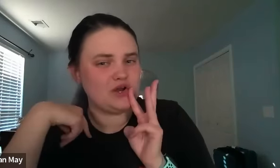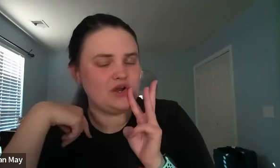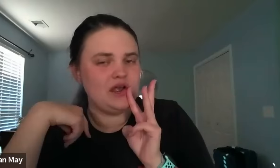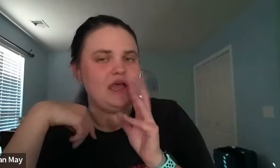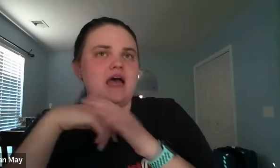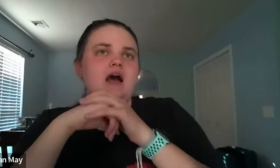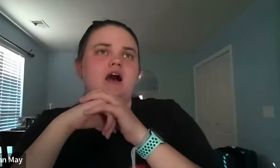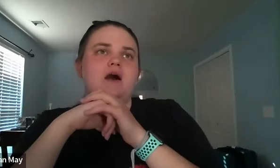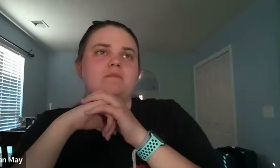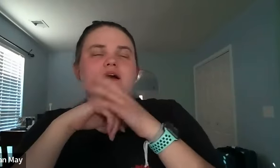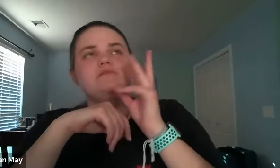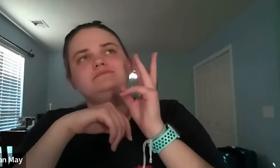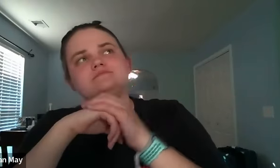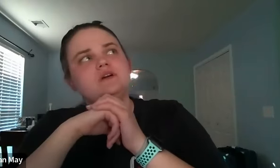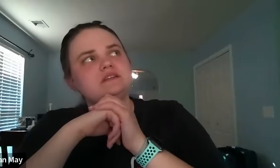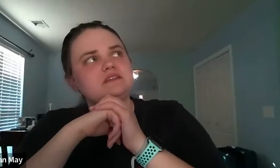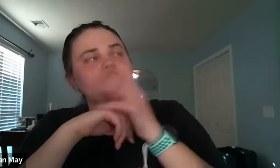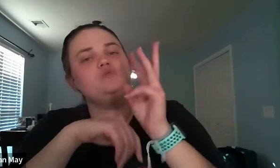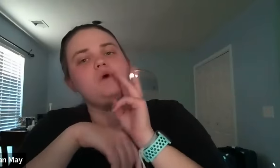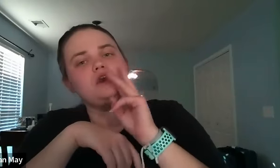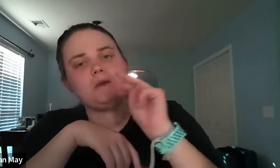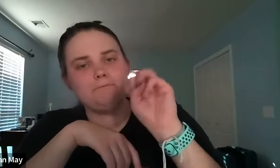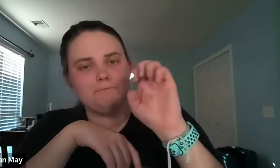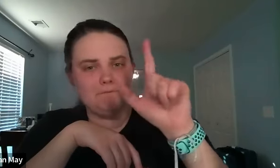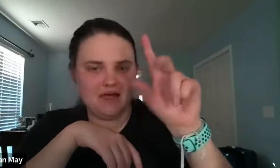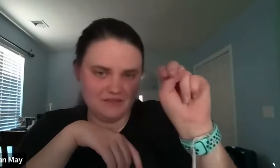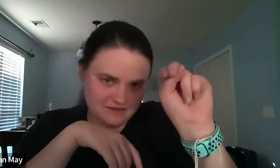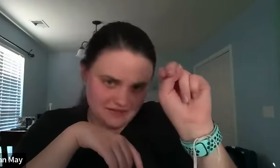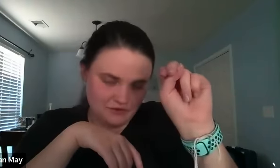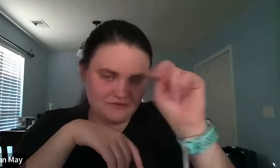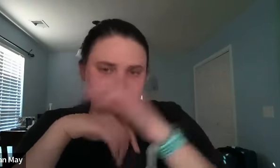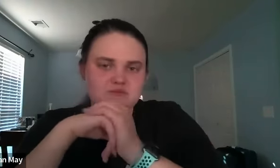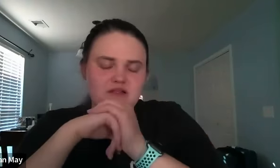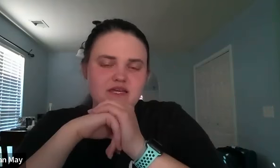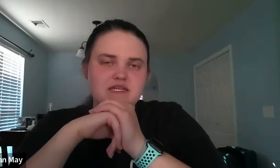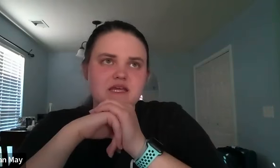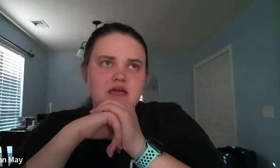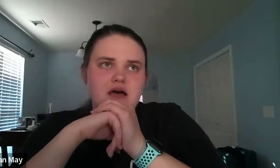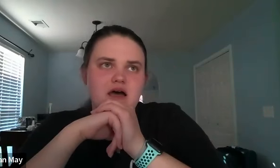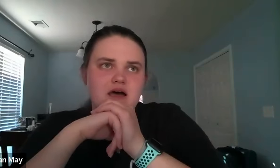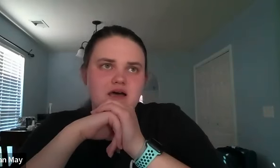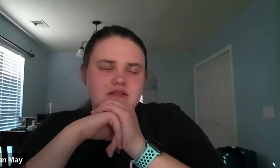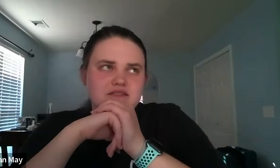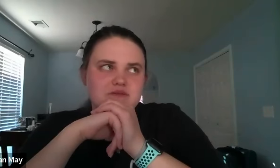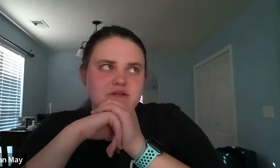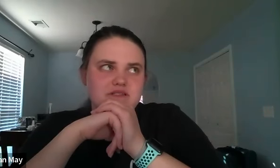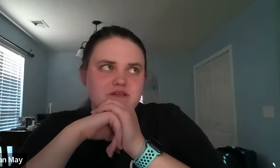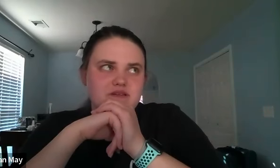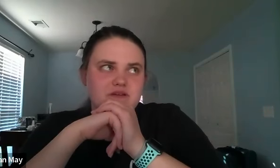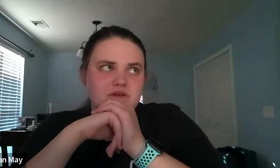water. What is it? They'll do watermelon, like they'll finger spell it. Let's see, what else have I done? What else have